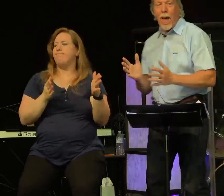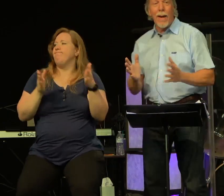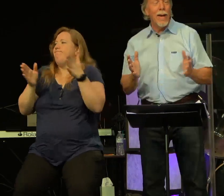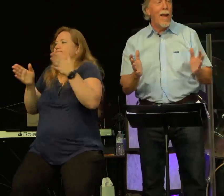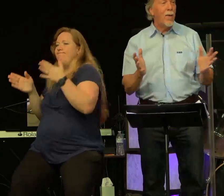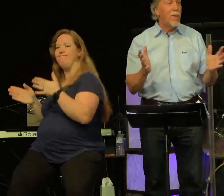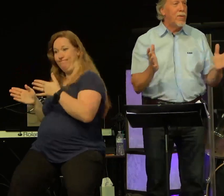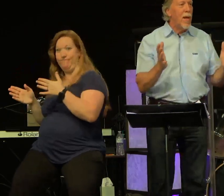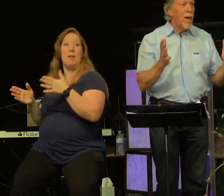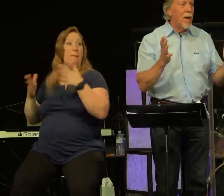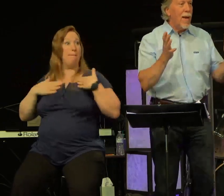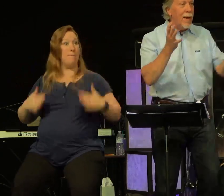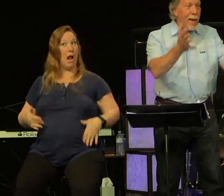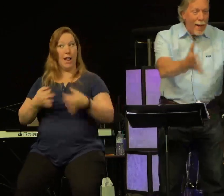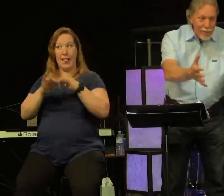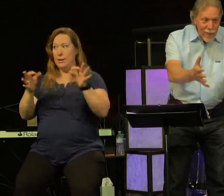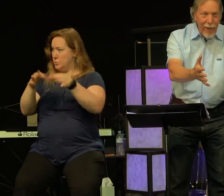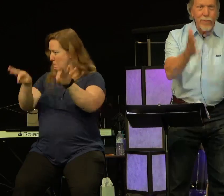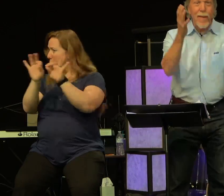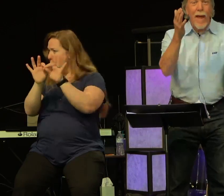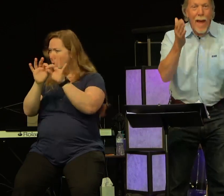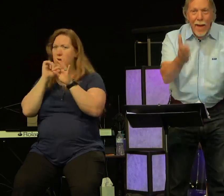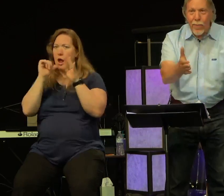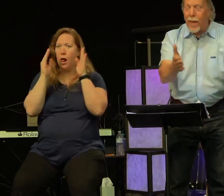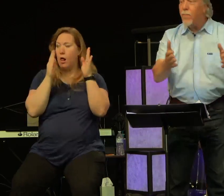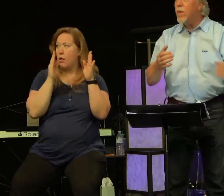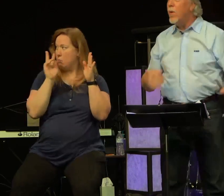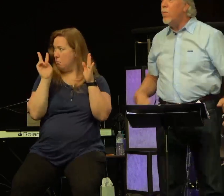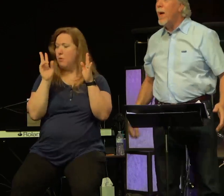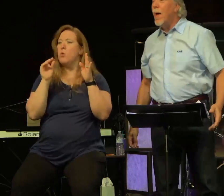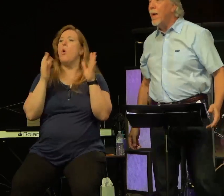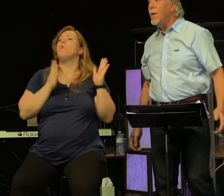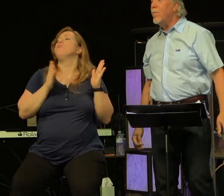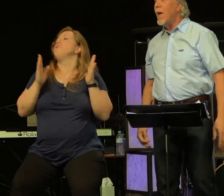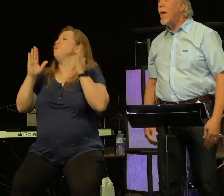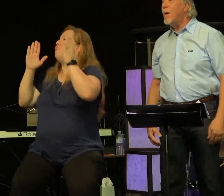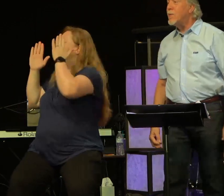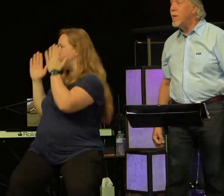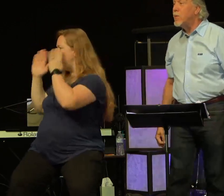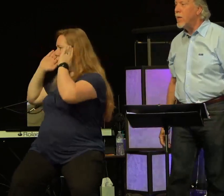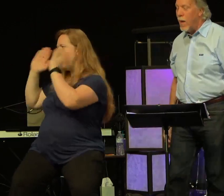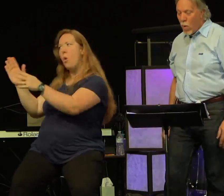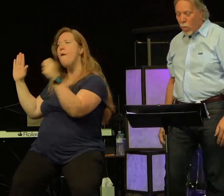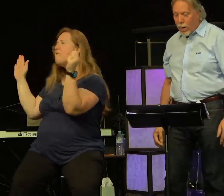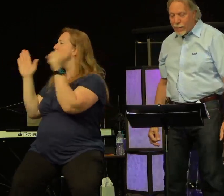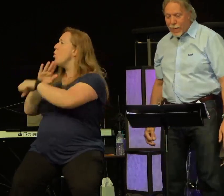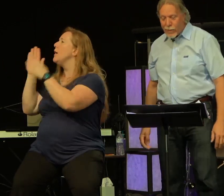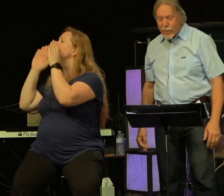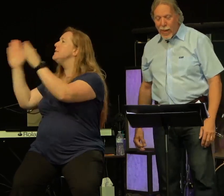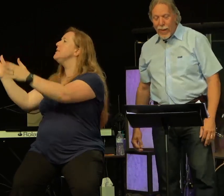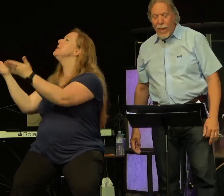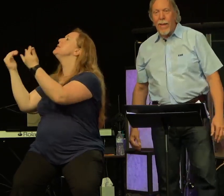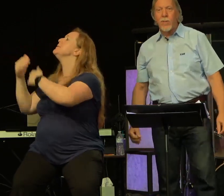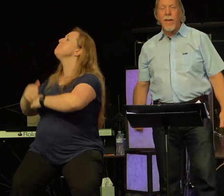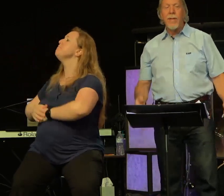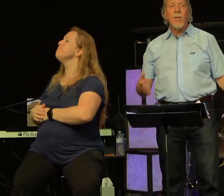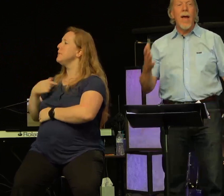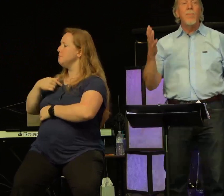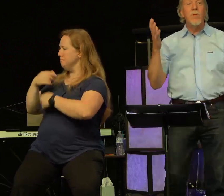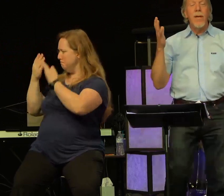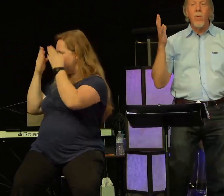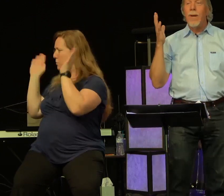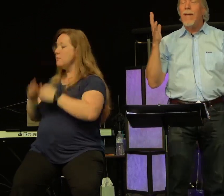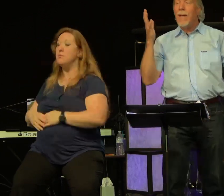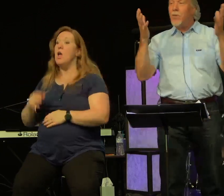ourselves, body language, lean into them, say, I'm giving you my undivided attention. What does that say? It says that